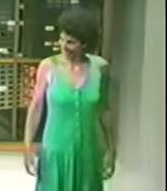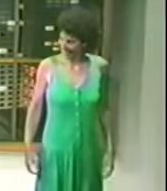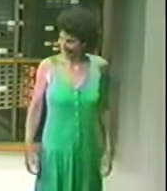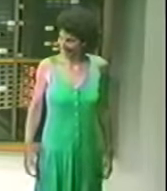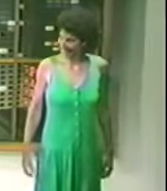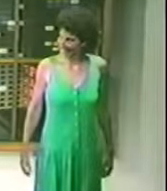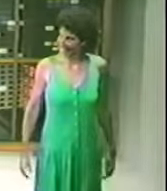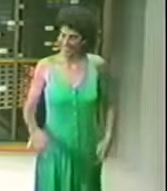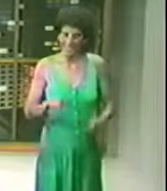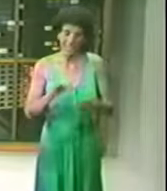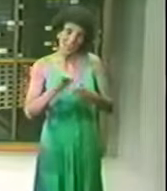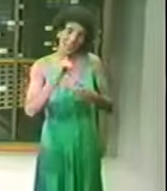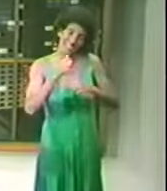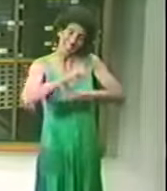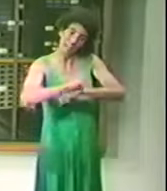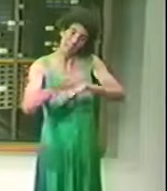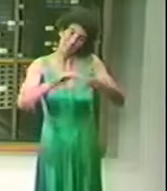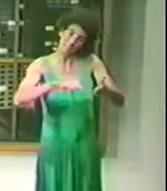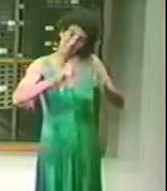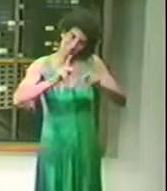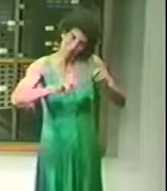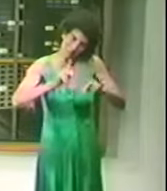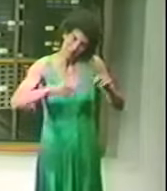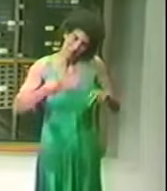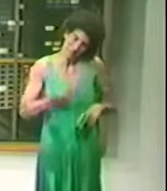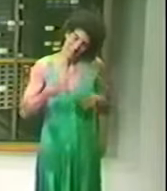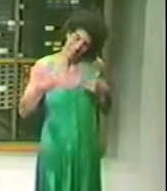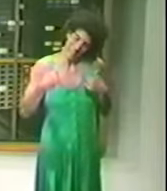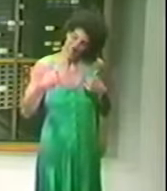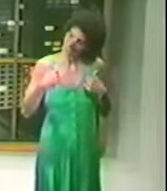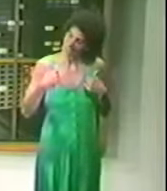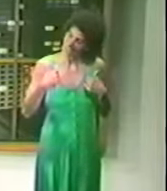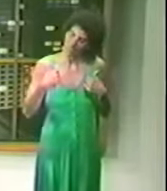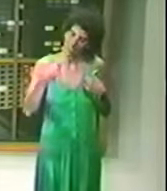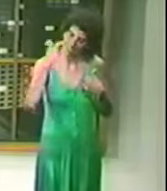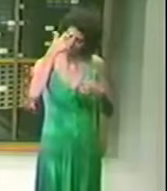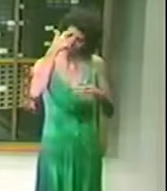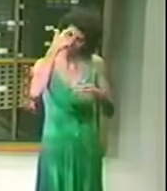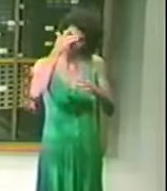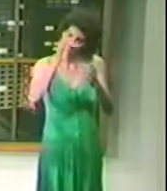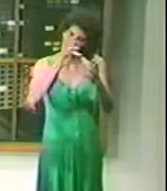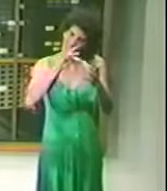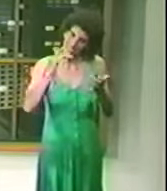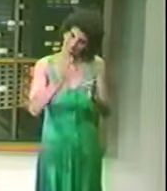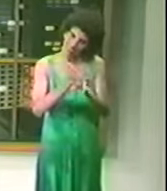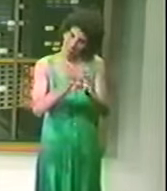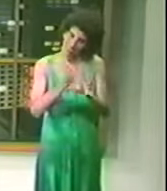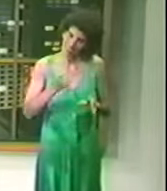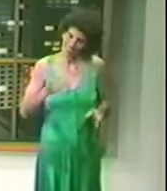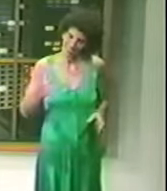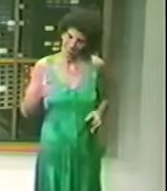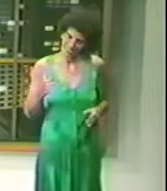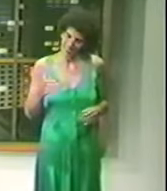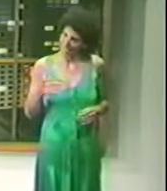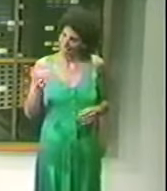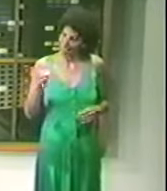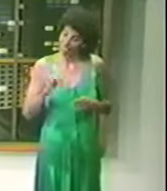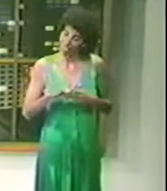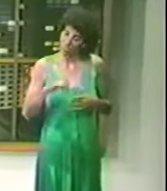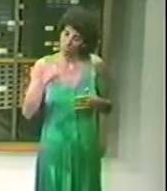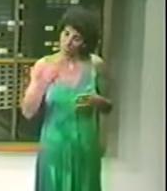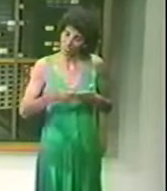once had a table of dead people, and we had a psychic contact them with my act. And that was